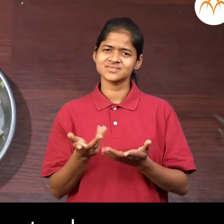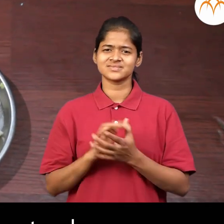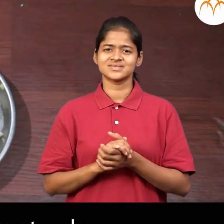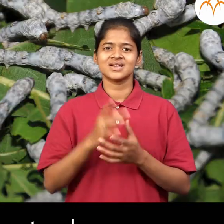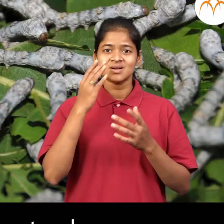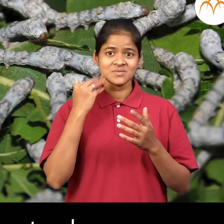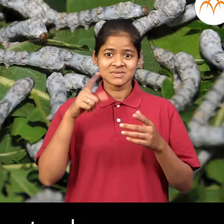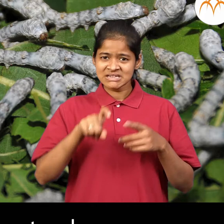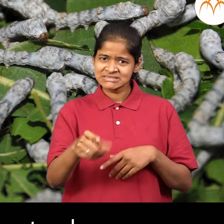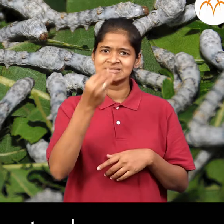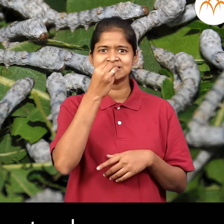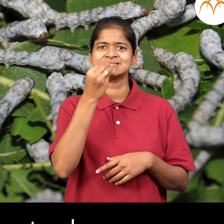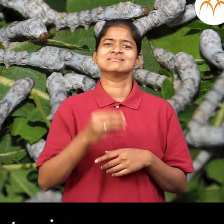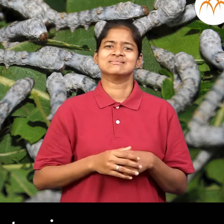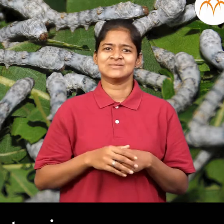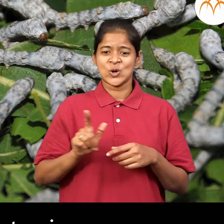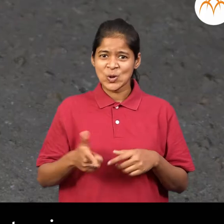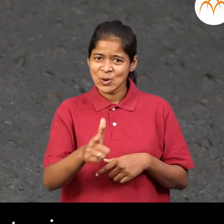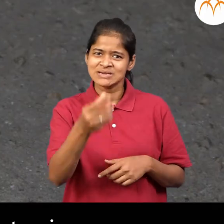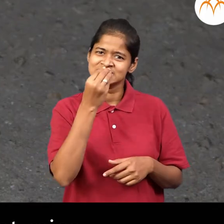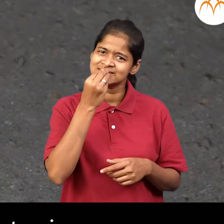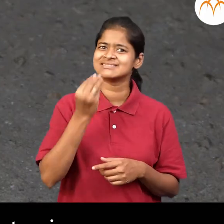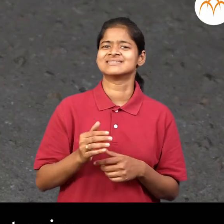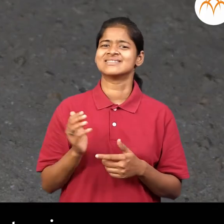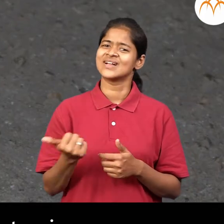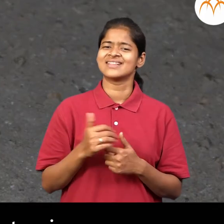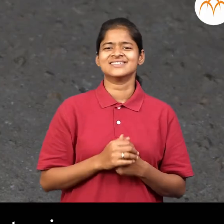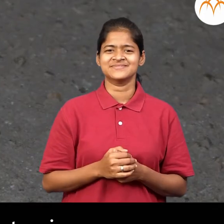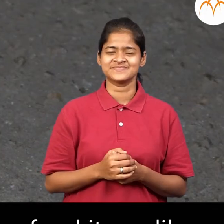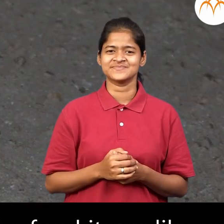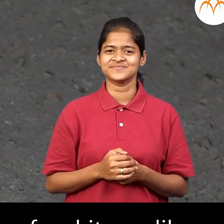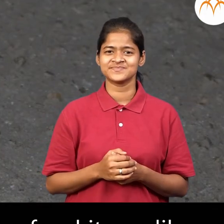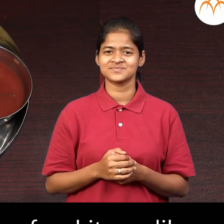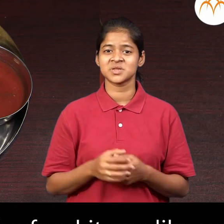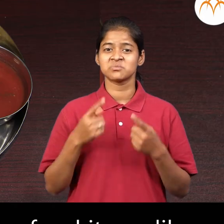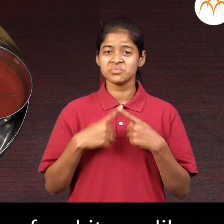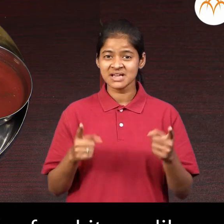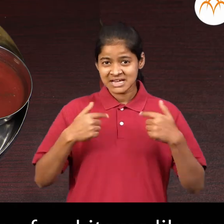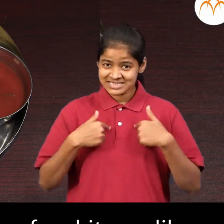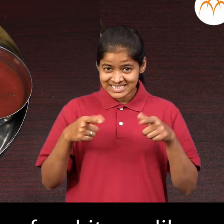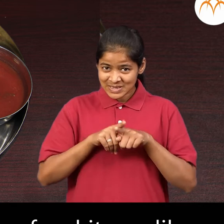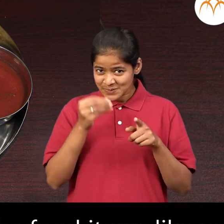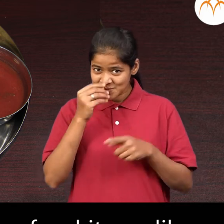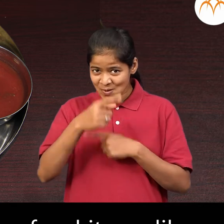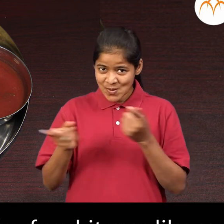eat insects also. Cats also eat mice. But they don't eat all the food